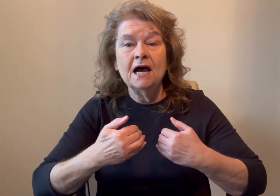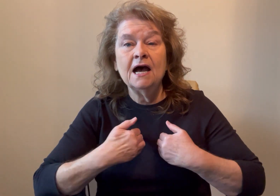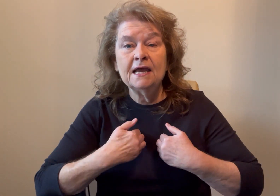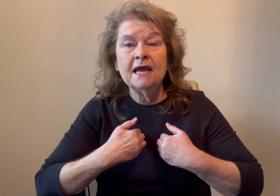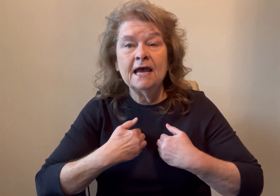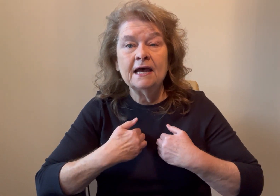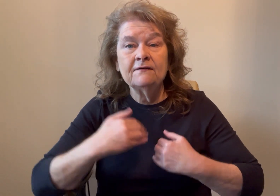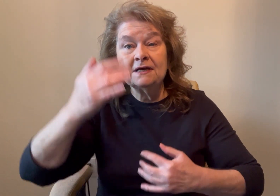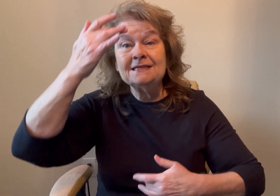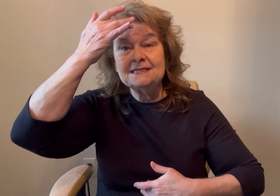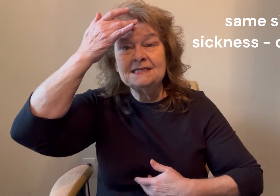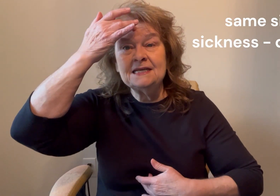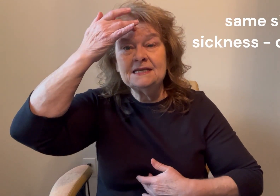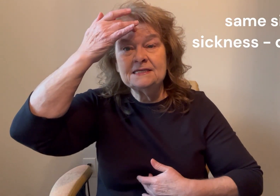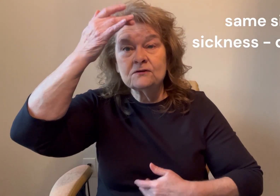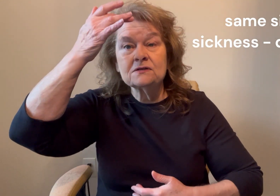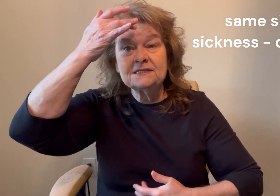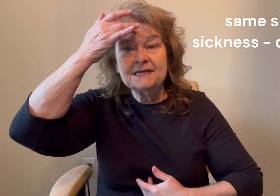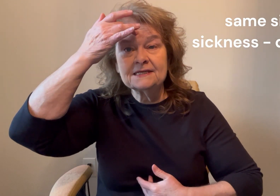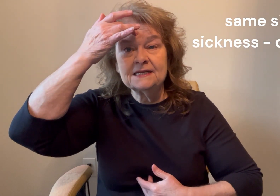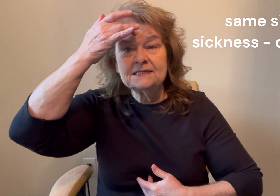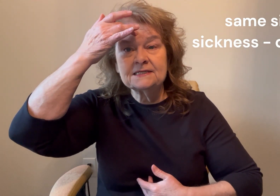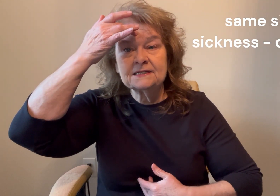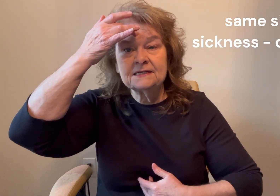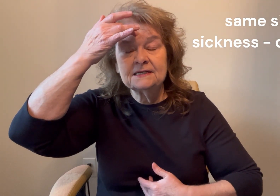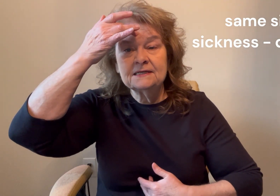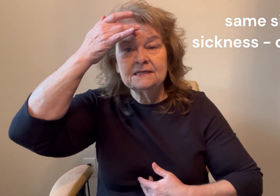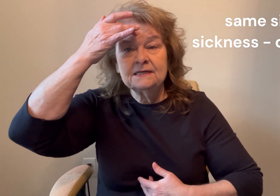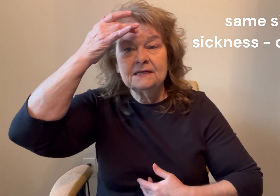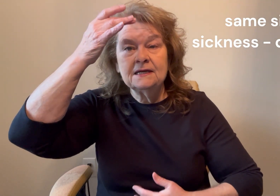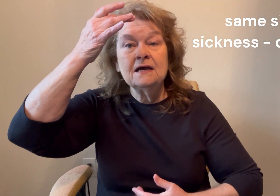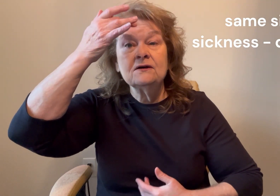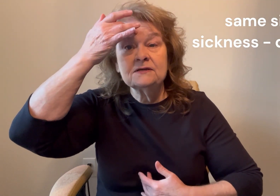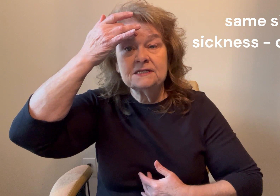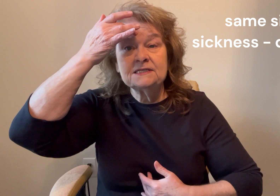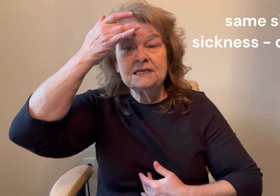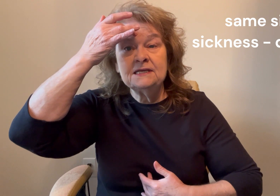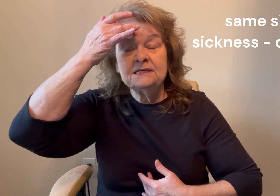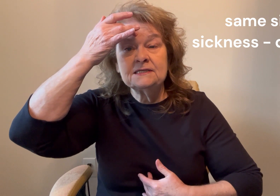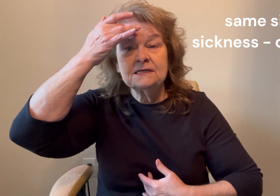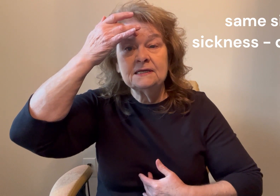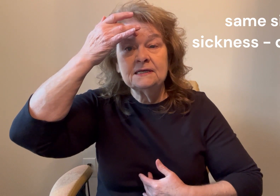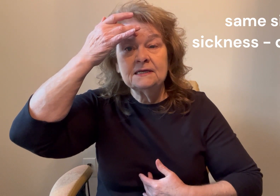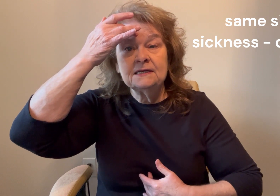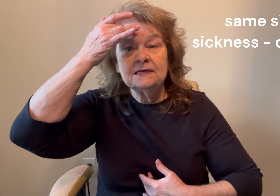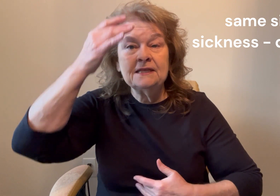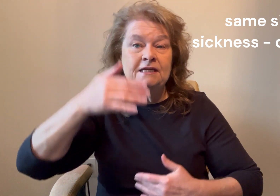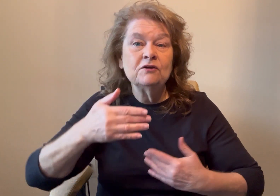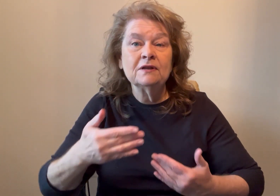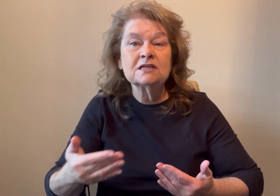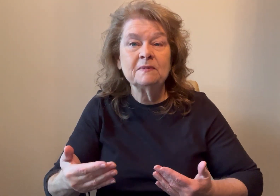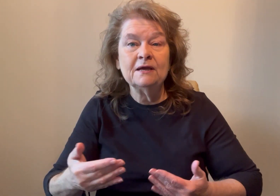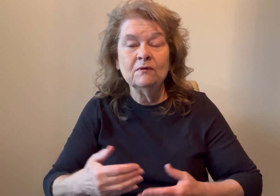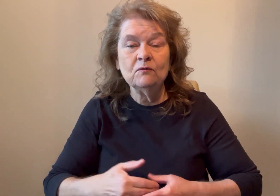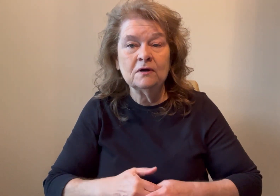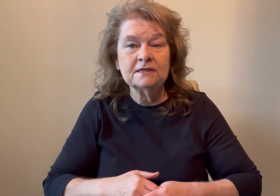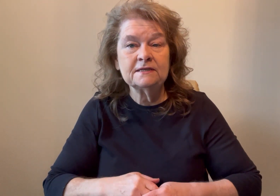or a sickness or a disease, and then you would explain what it was if that